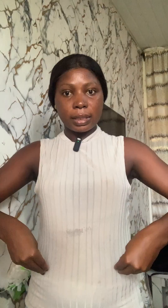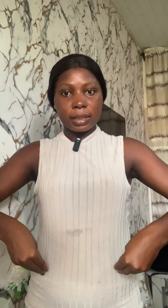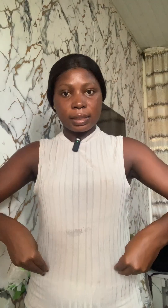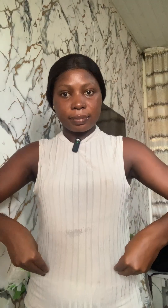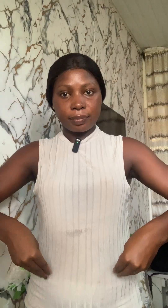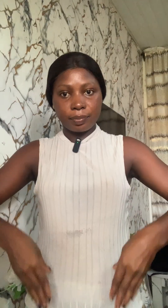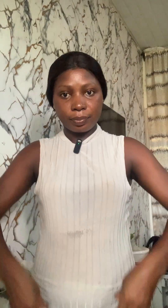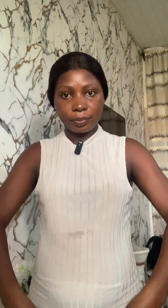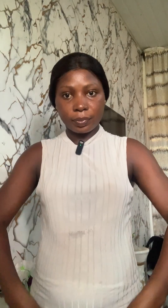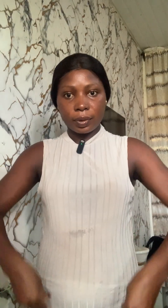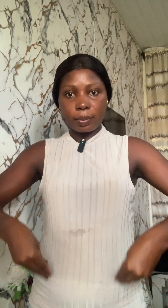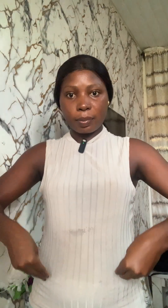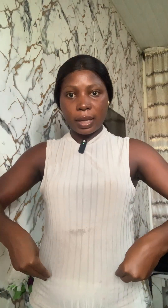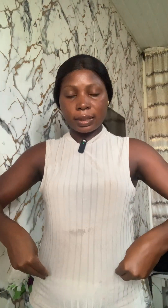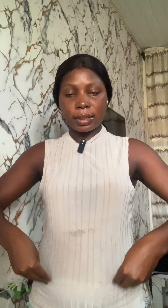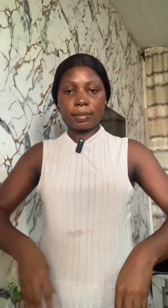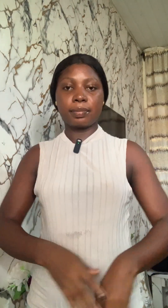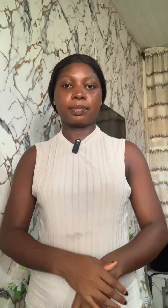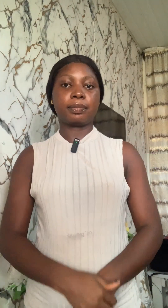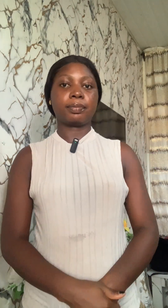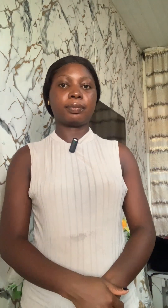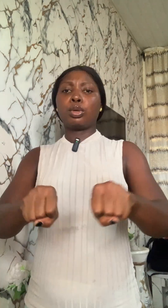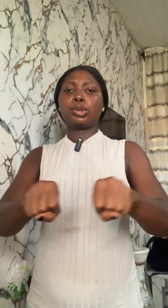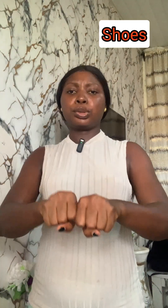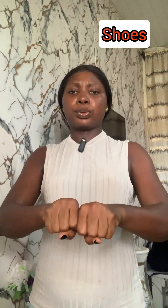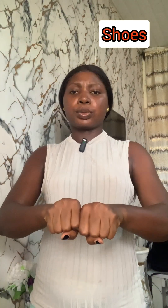Pant. Pant. Shoes.